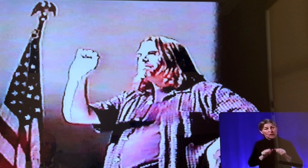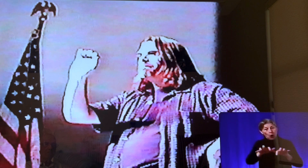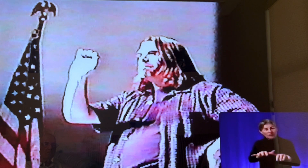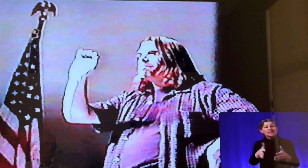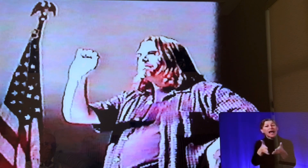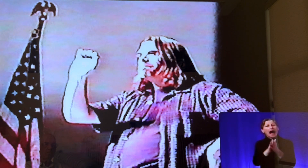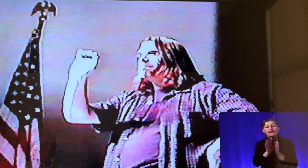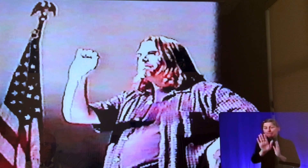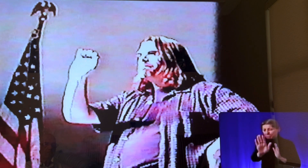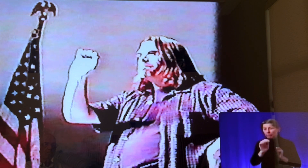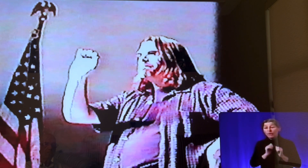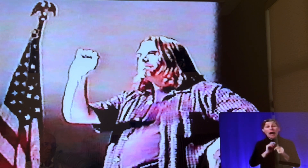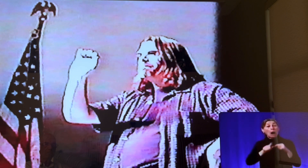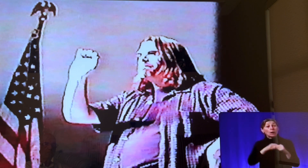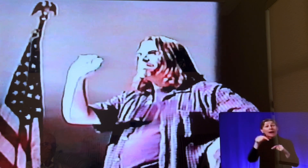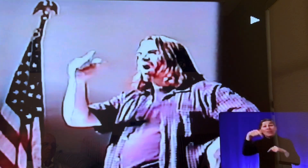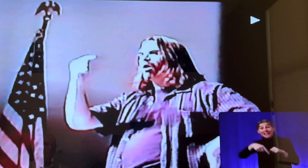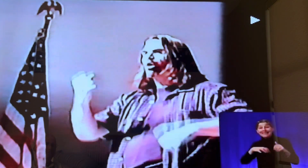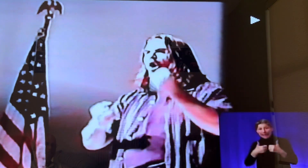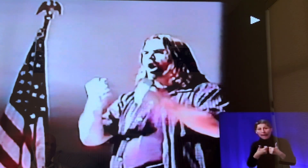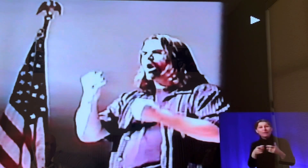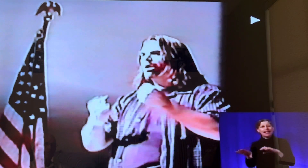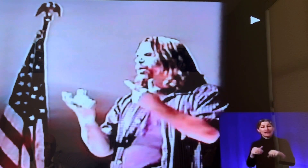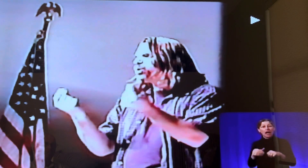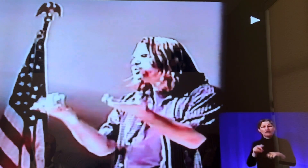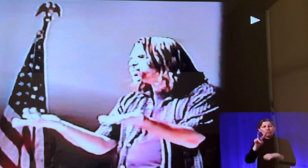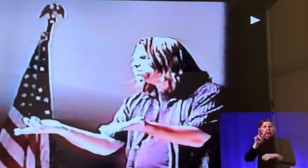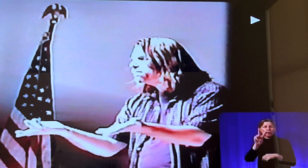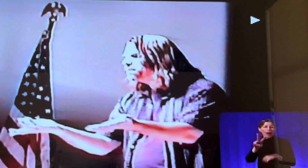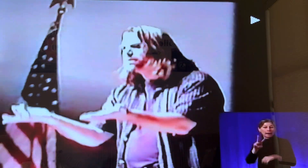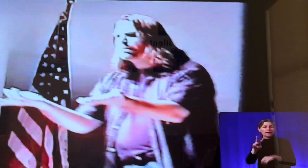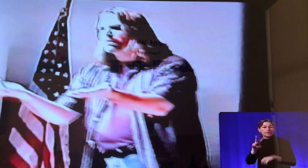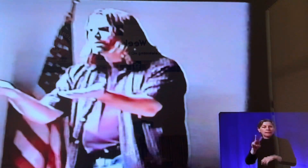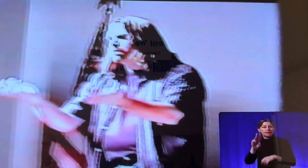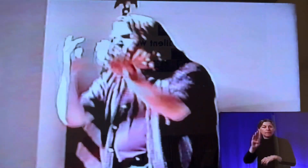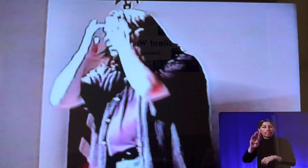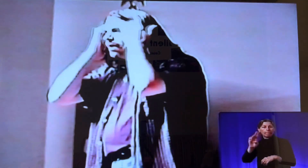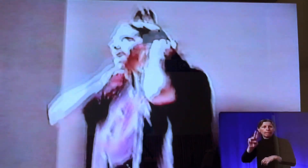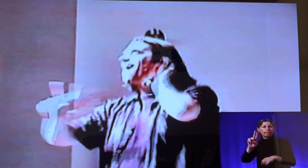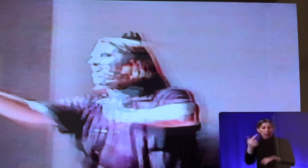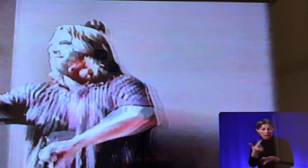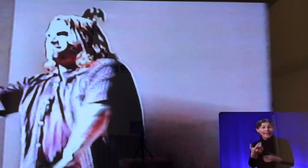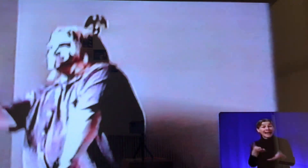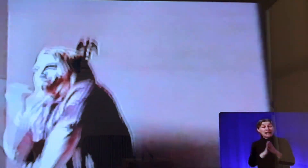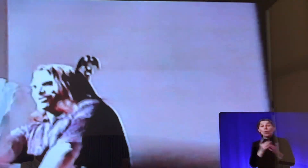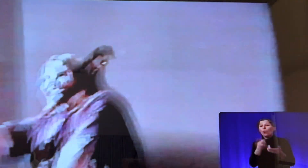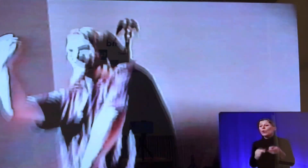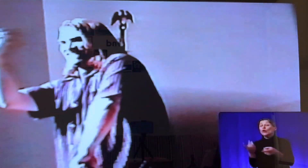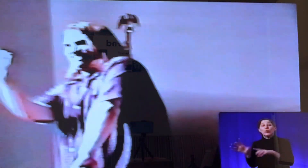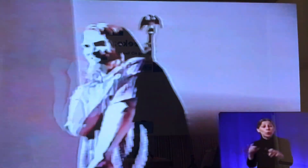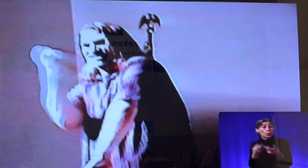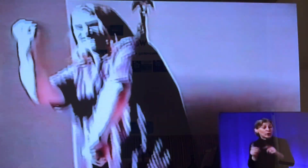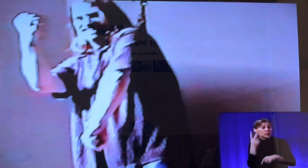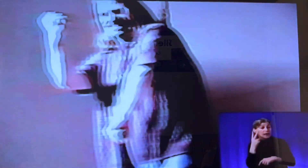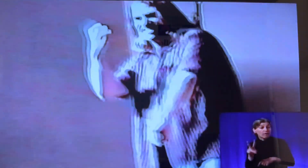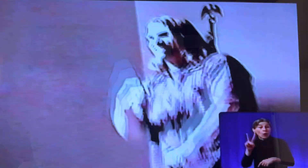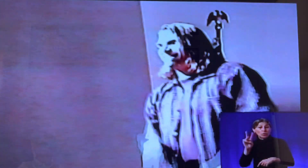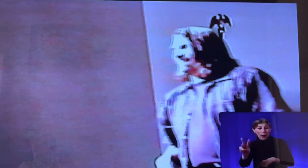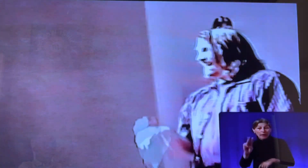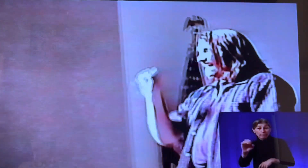Do you know this game? And he does Volkswagen Bug. And then he asks him, what do you do when you see a Volkswagen Bug? And he says, you punch. Yeah,